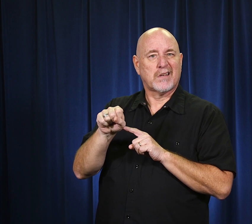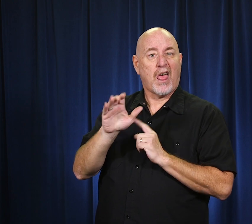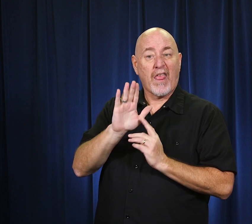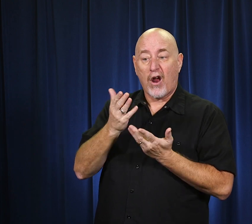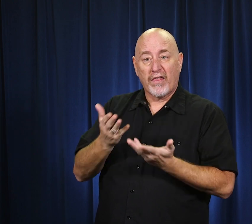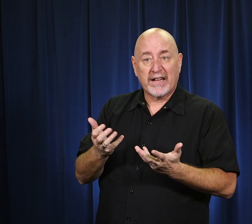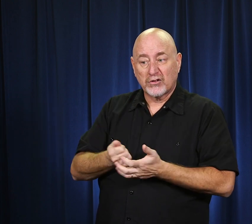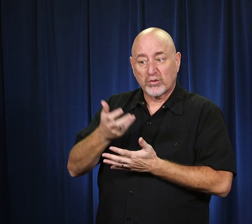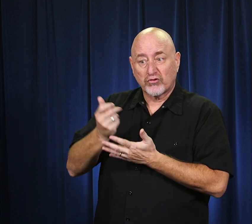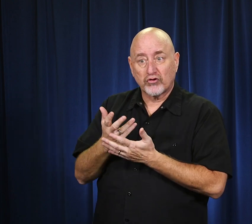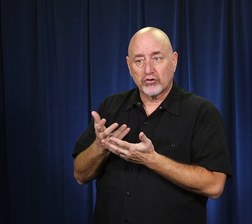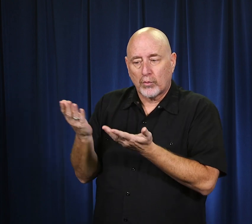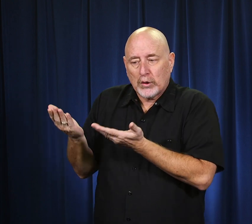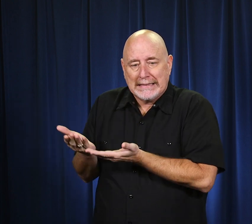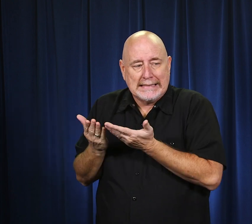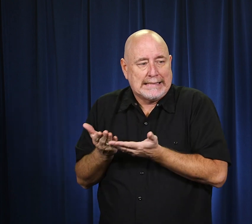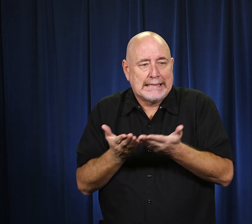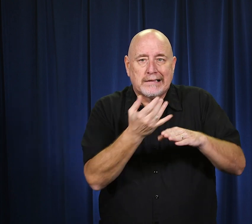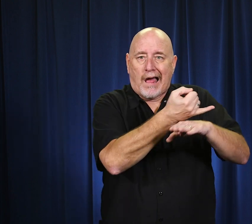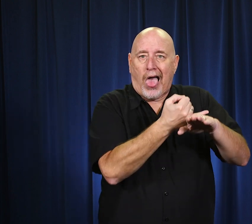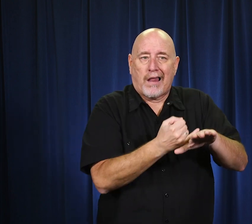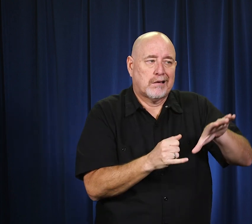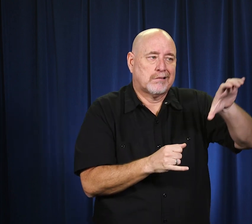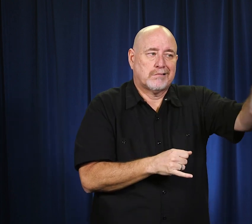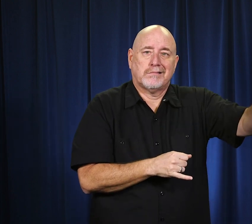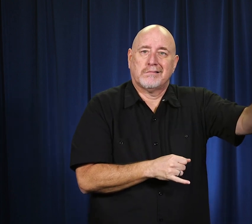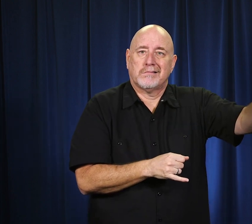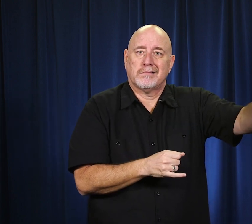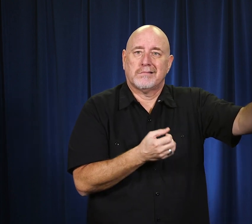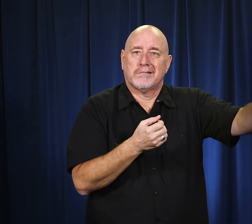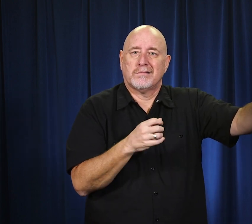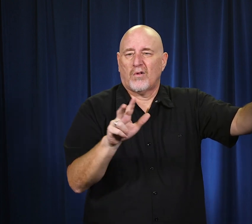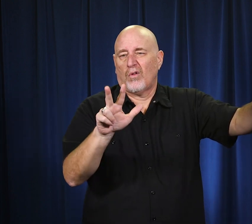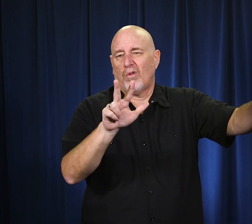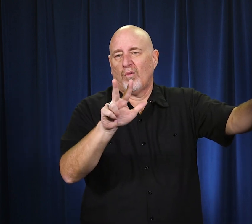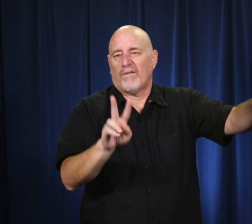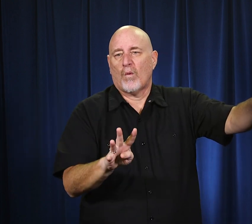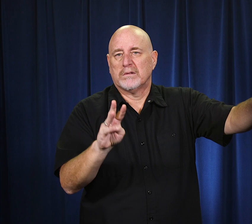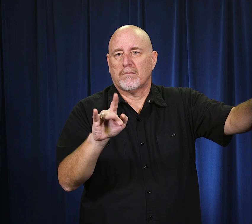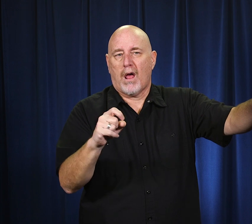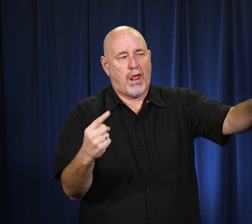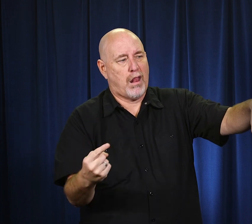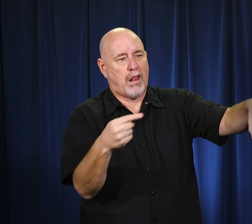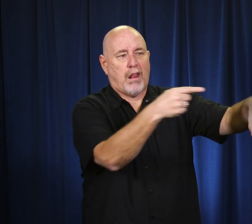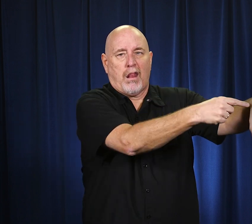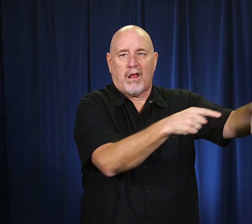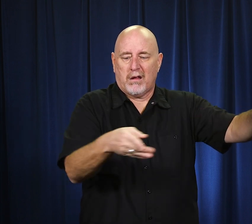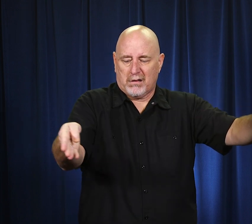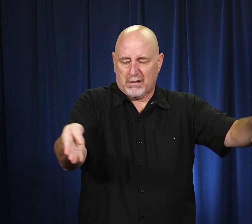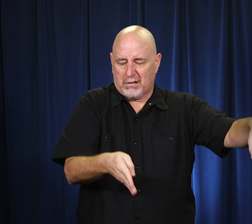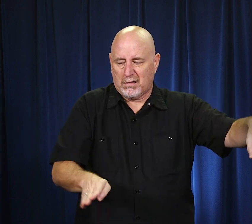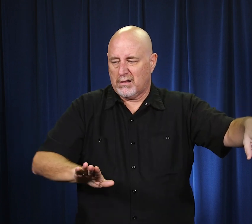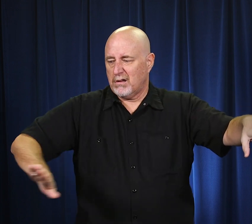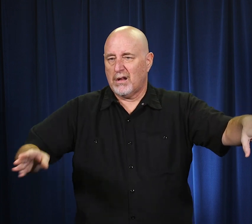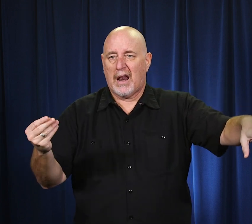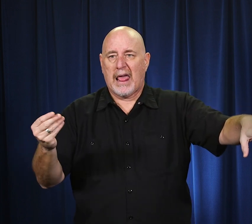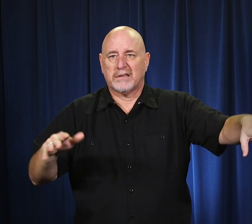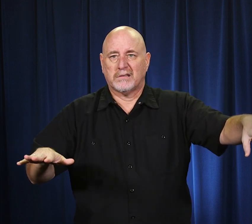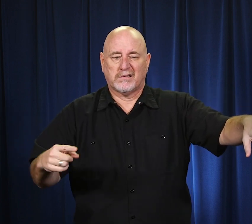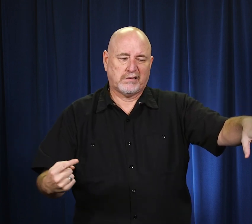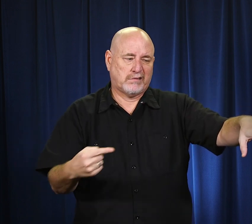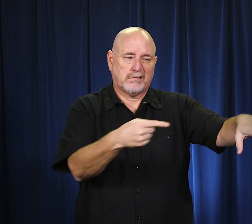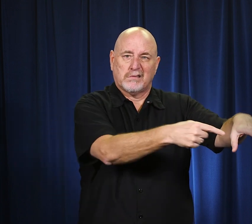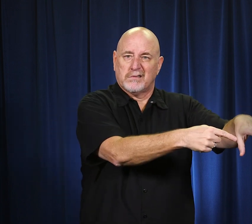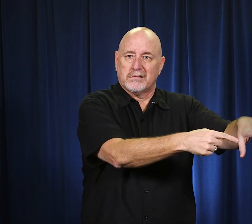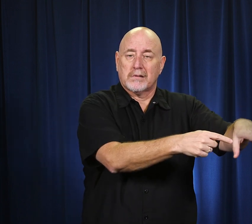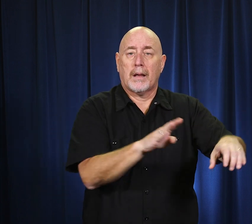began to take all of their materials and move them out to an island about 3/4 of a mile off of the